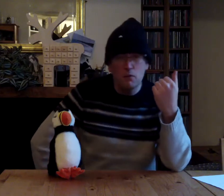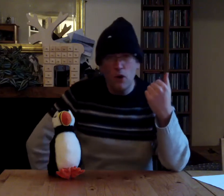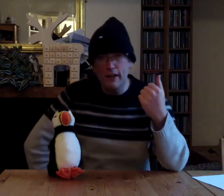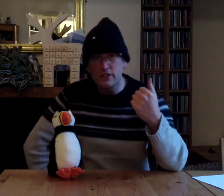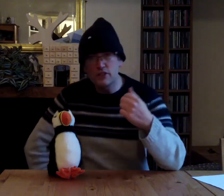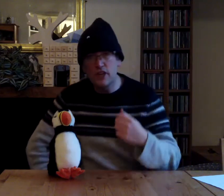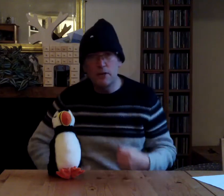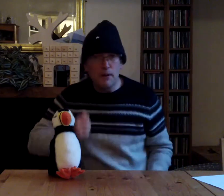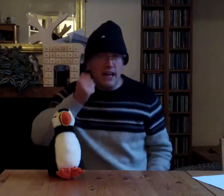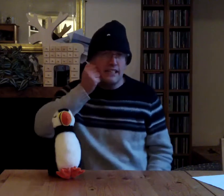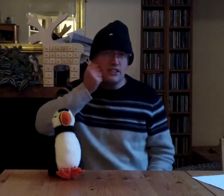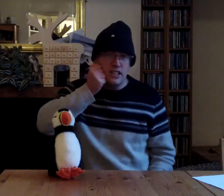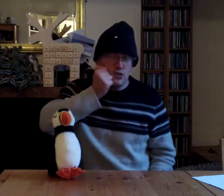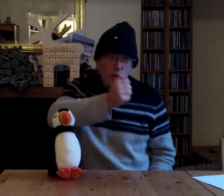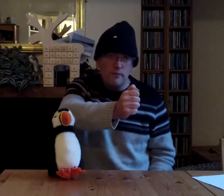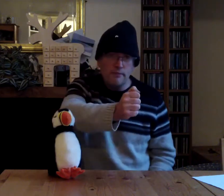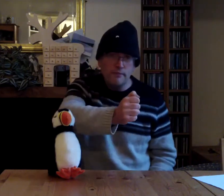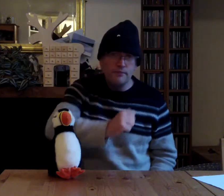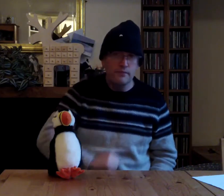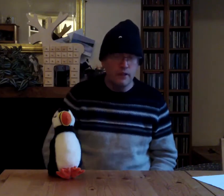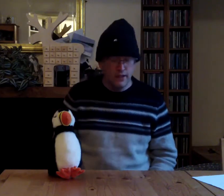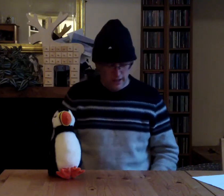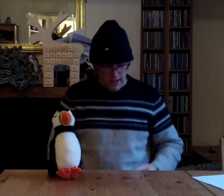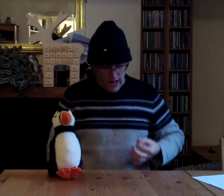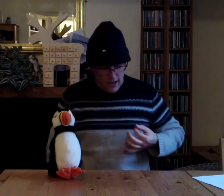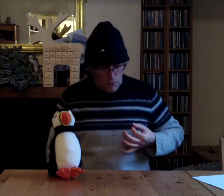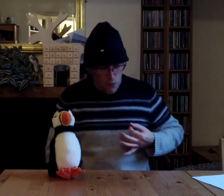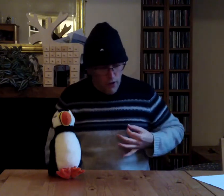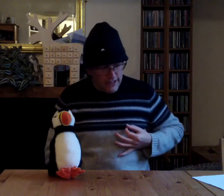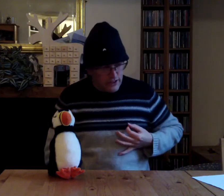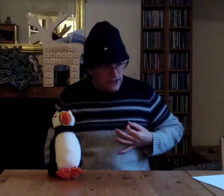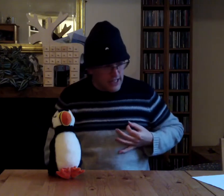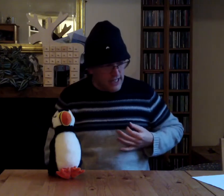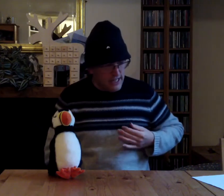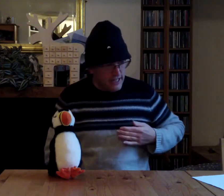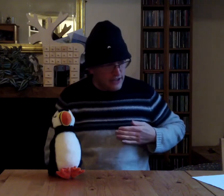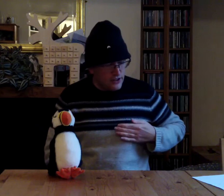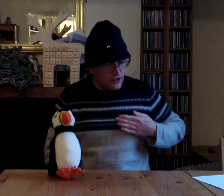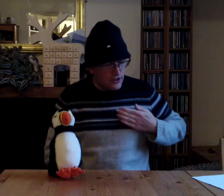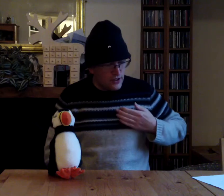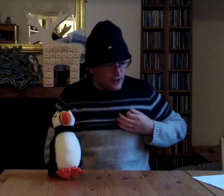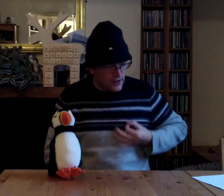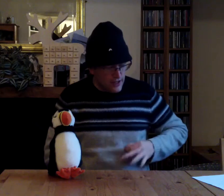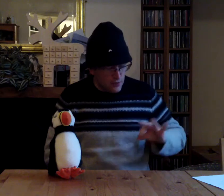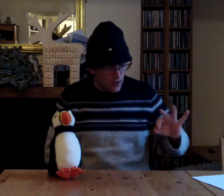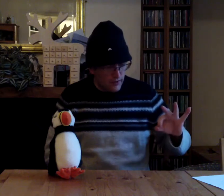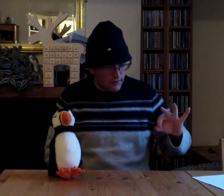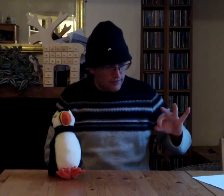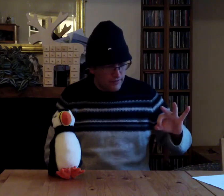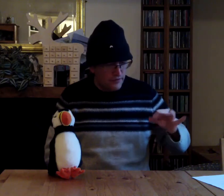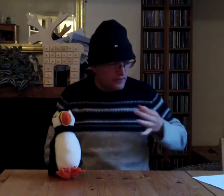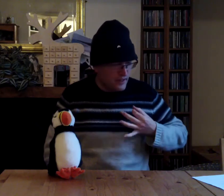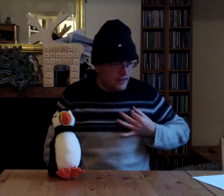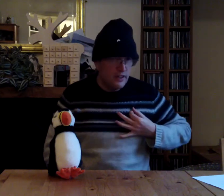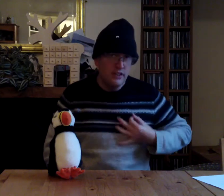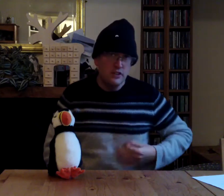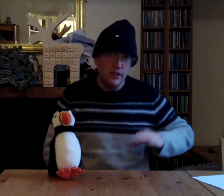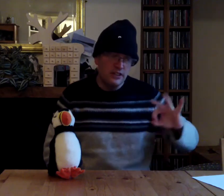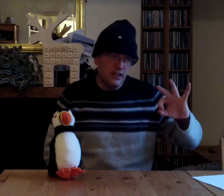white. So black is this one, and white is this one. So it's like